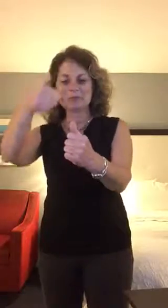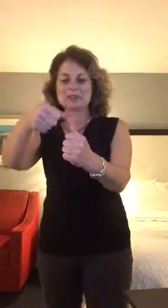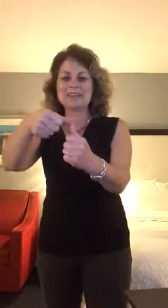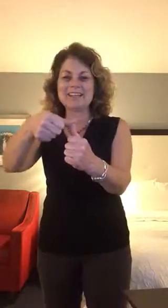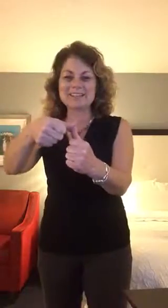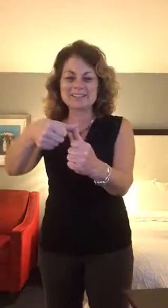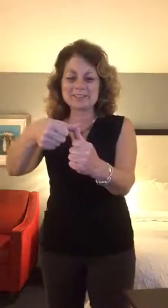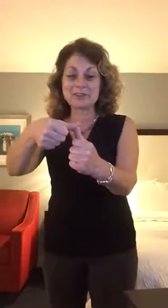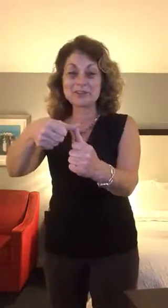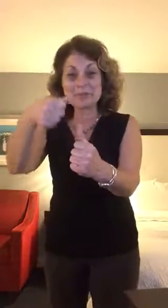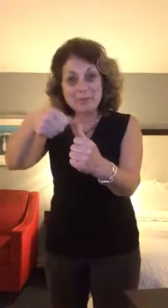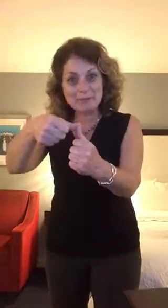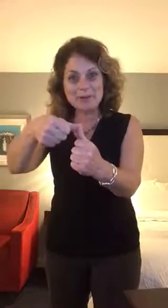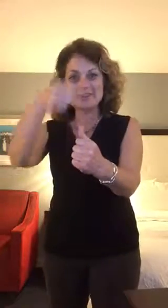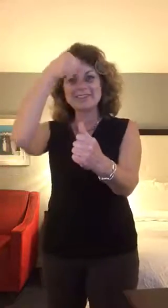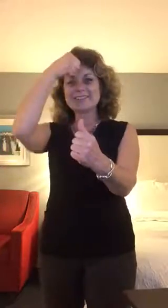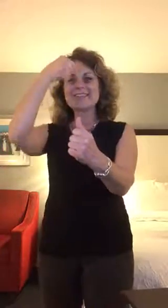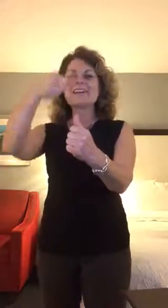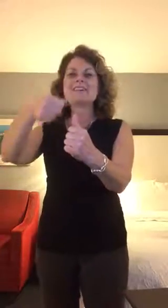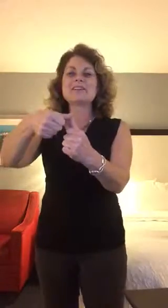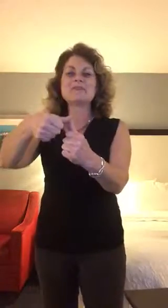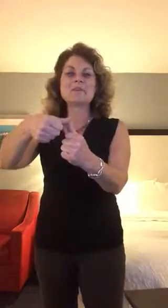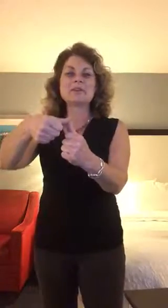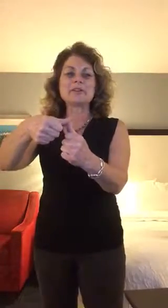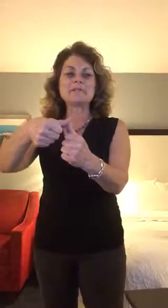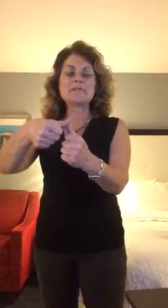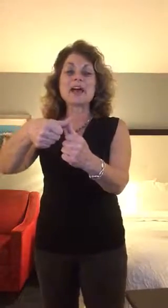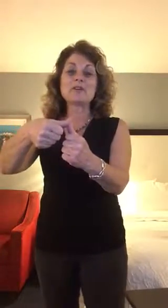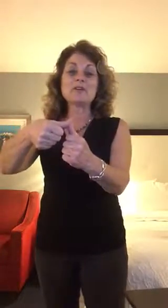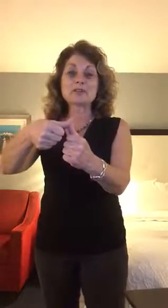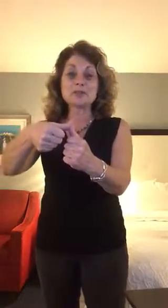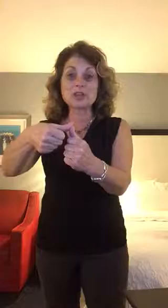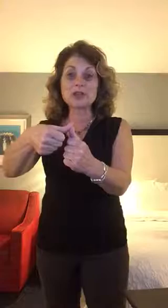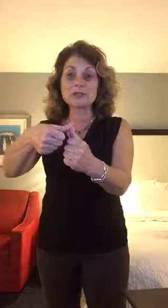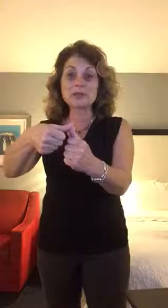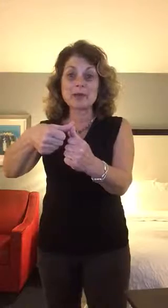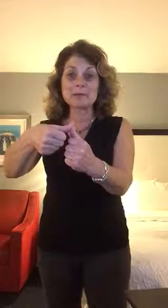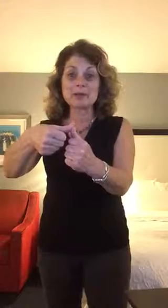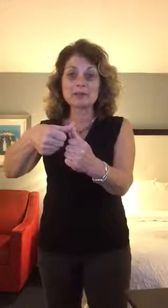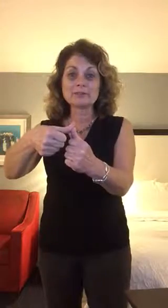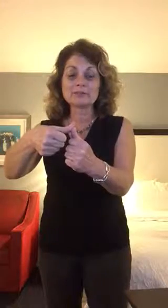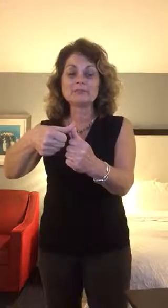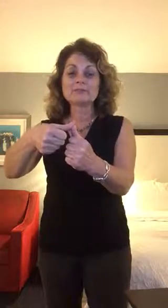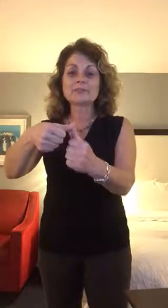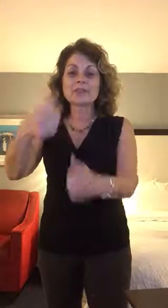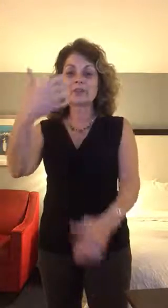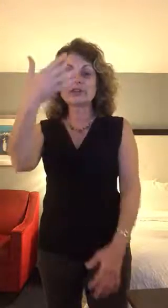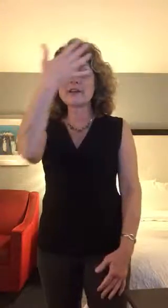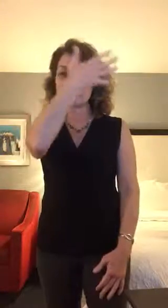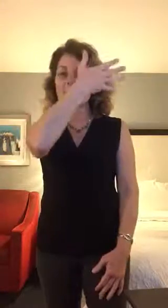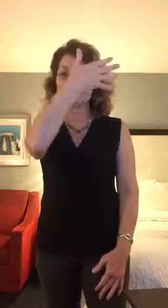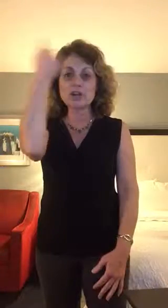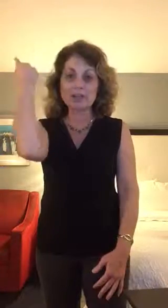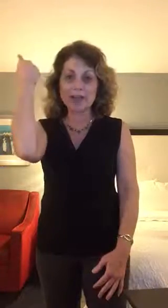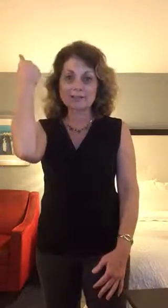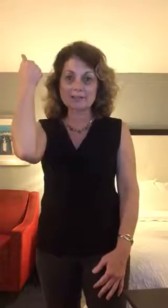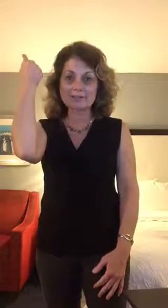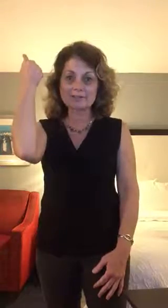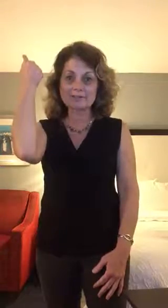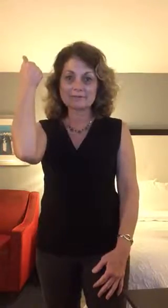it right here so you could remember. Remember. Now, if you don't remember, then you're gonna forget.